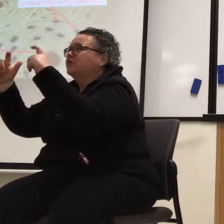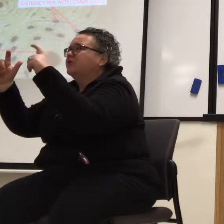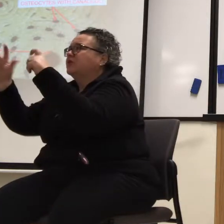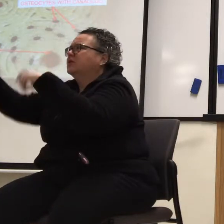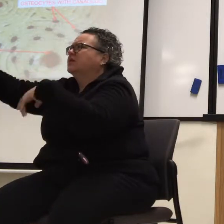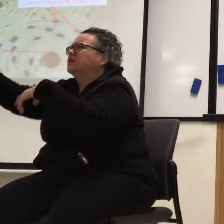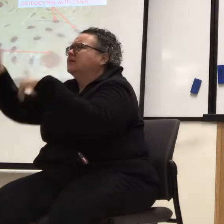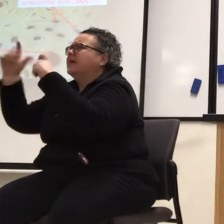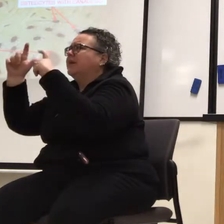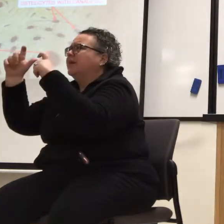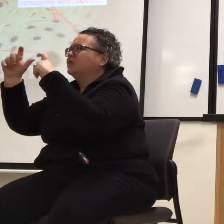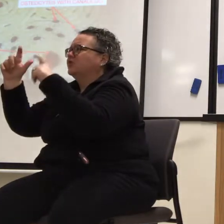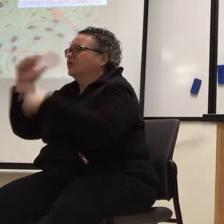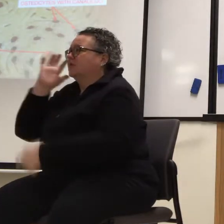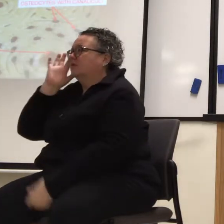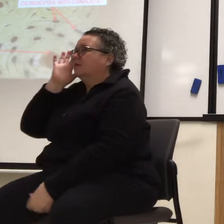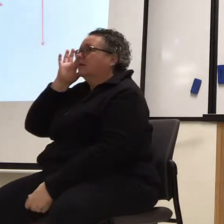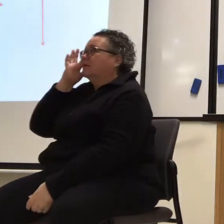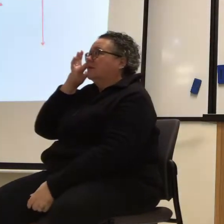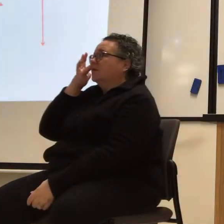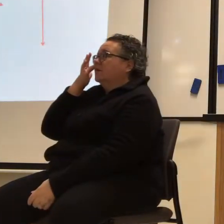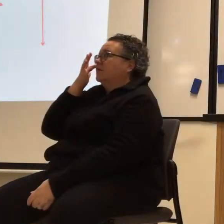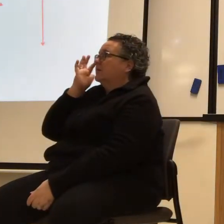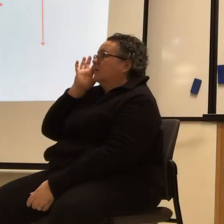Interstitial Lamella.